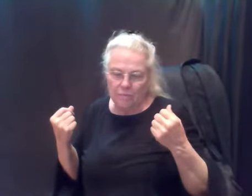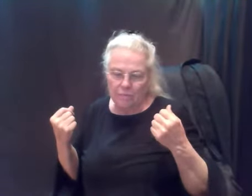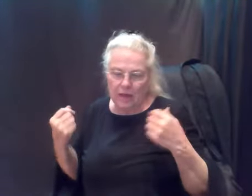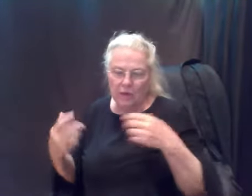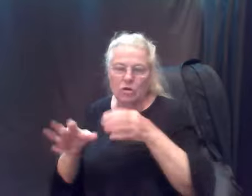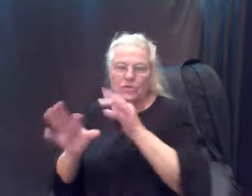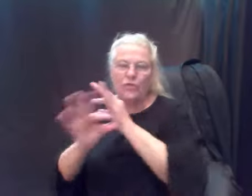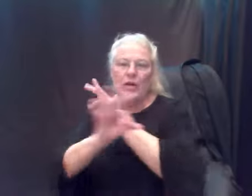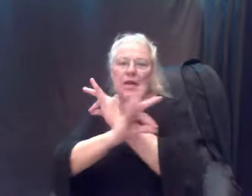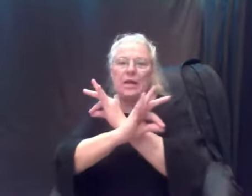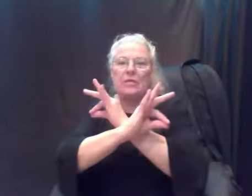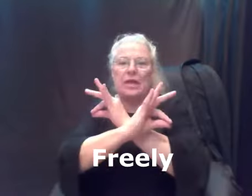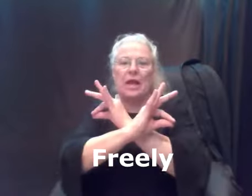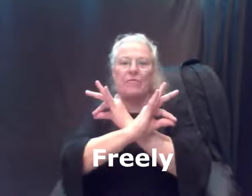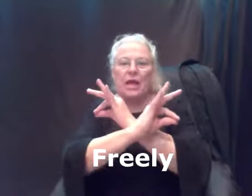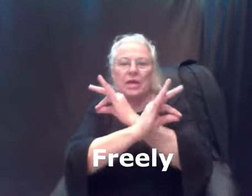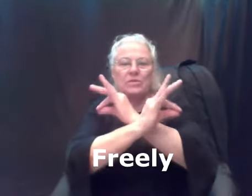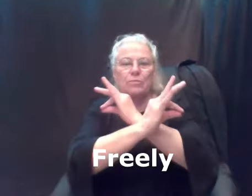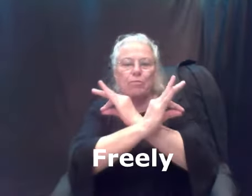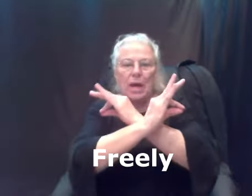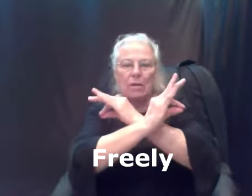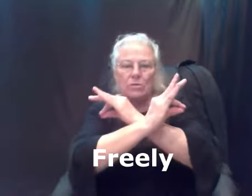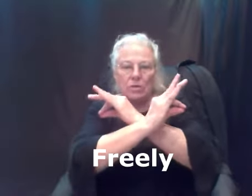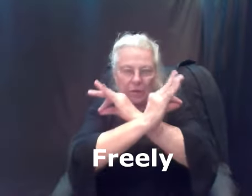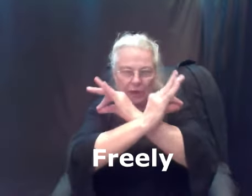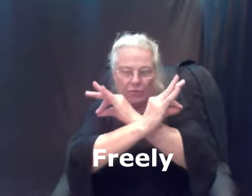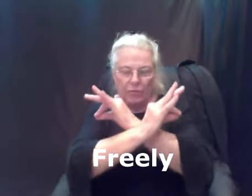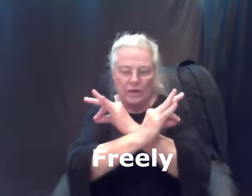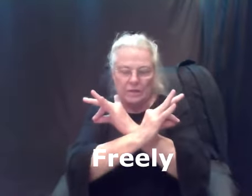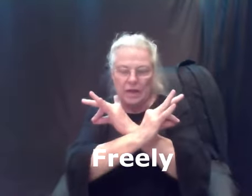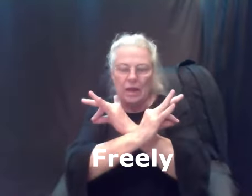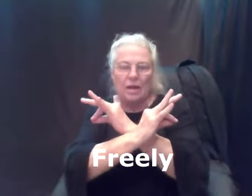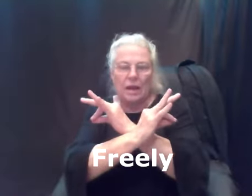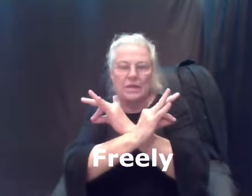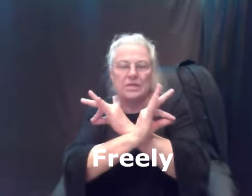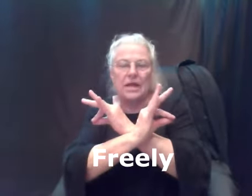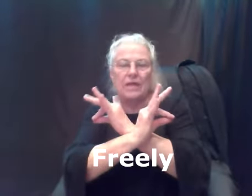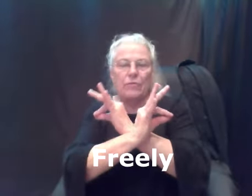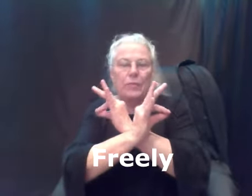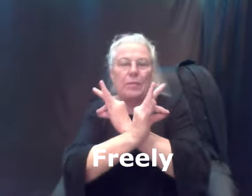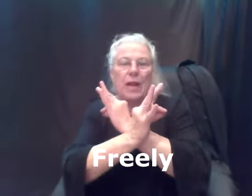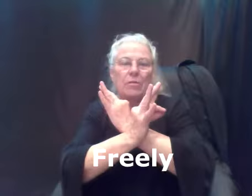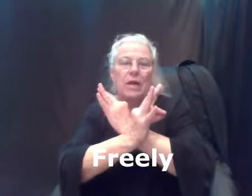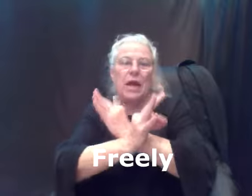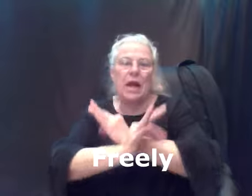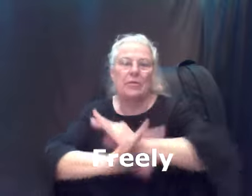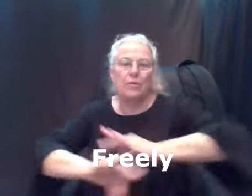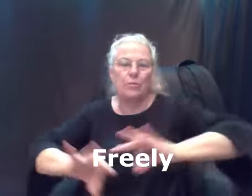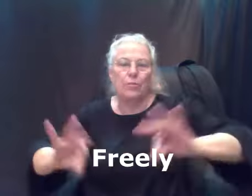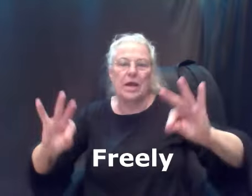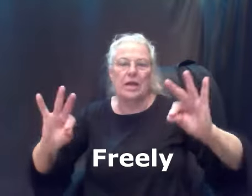And of course, freely, the F hands bound at the wrist like a slave would be bound, and then breaking